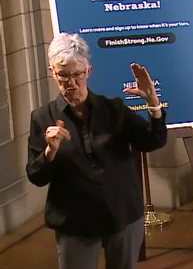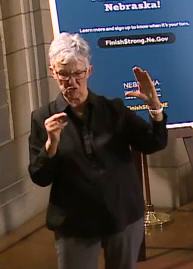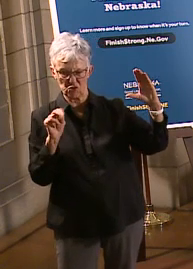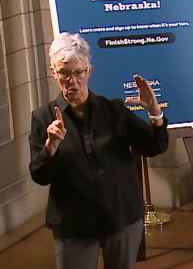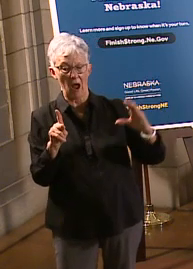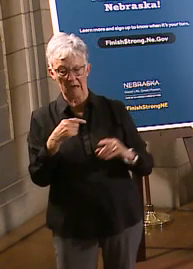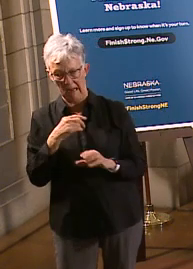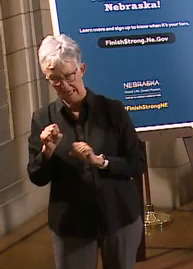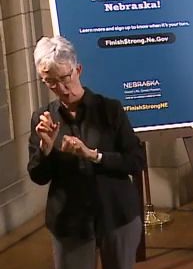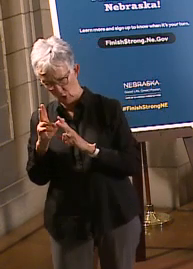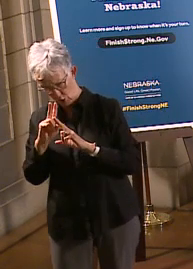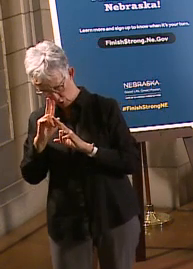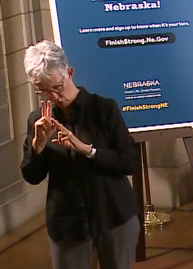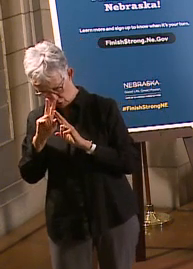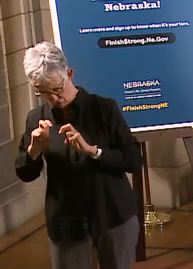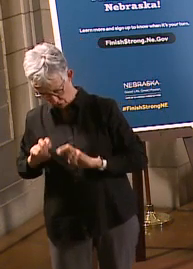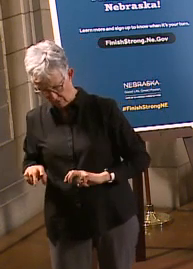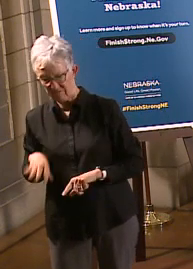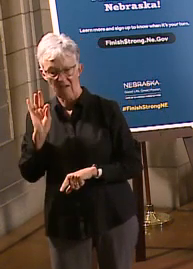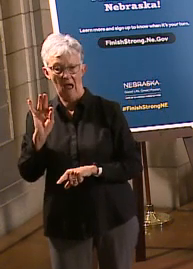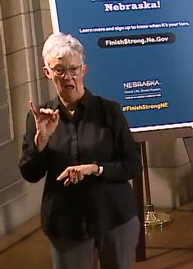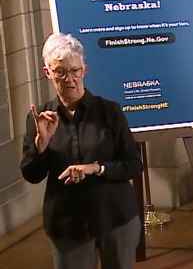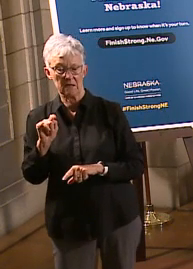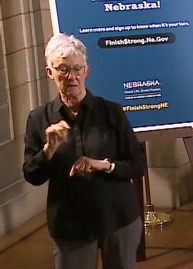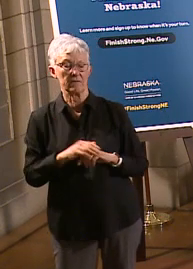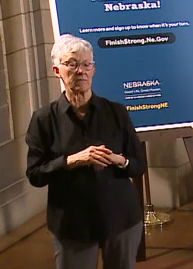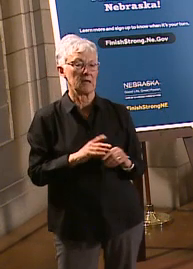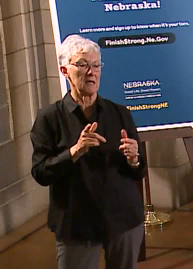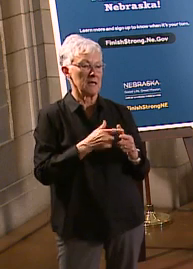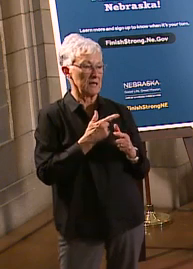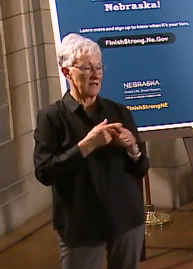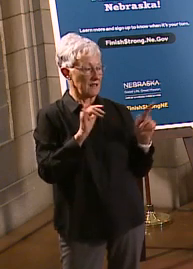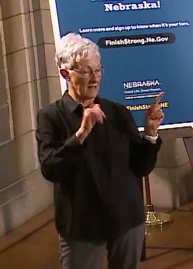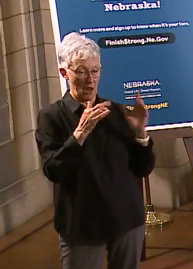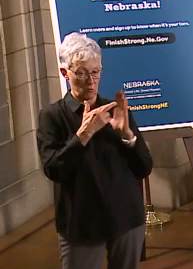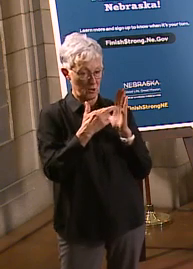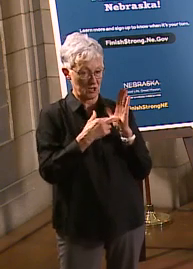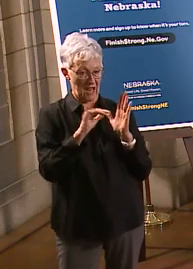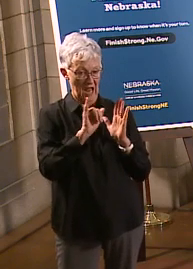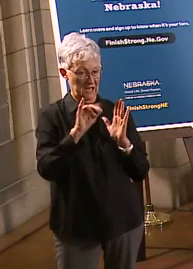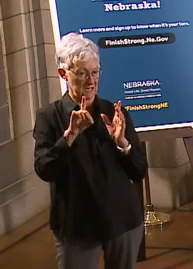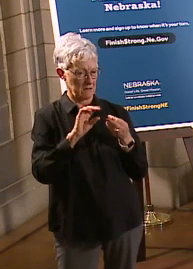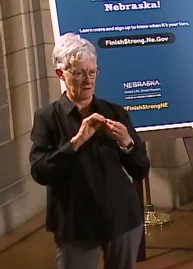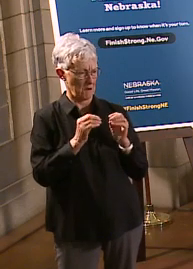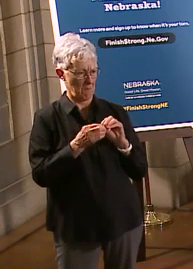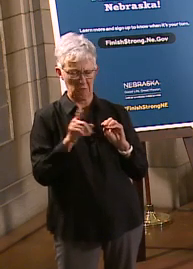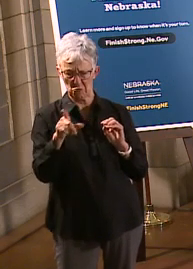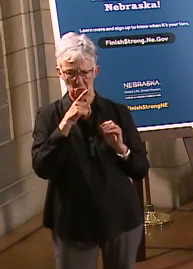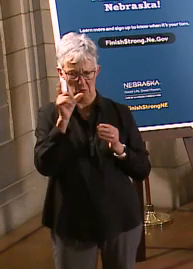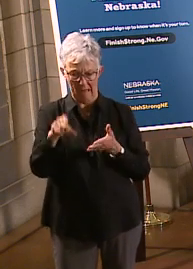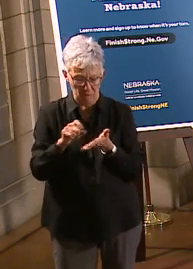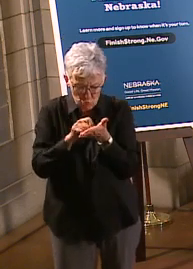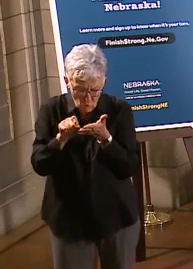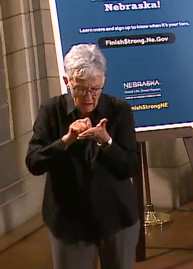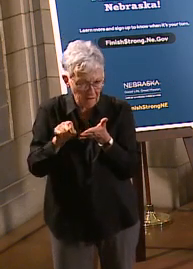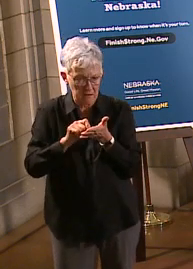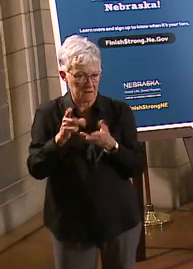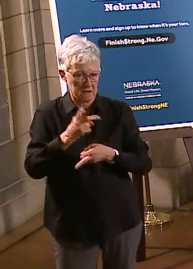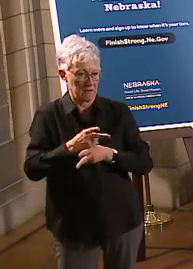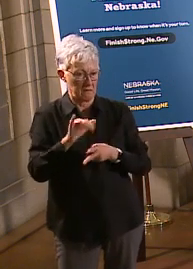appointment. And then it gives you a registration ID. You don't have to remember that. The system will take care of that for you, okay? The next